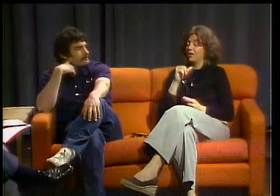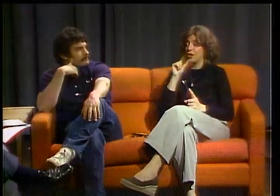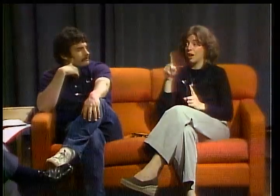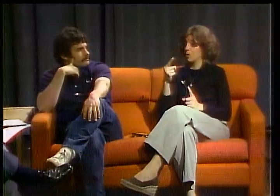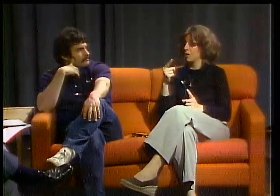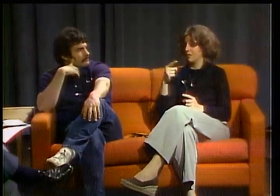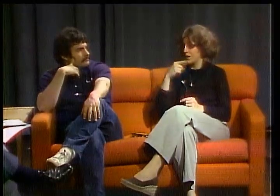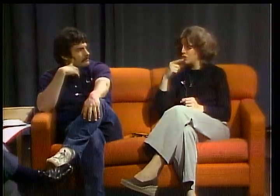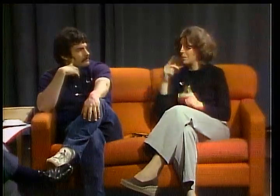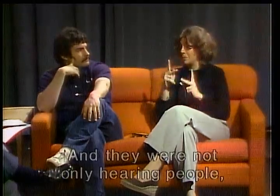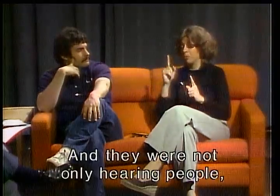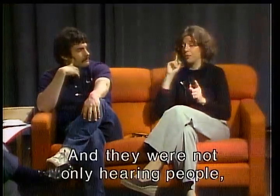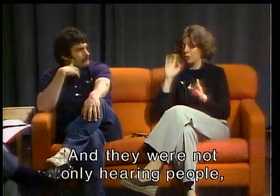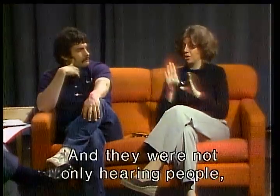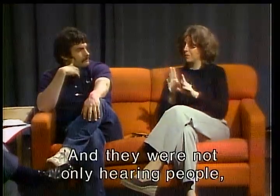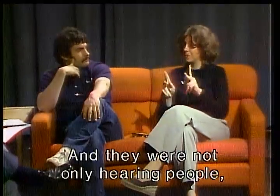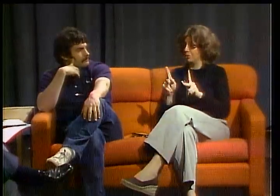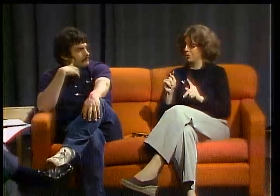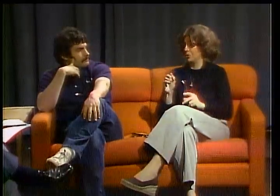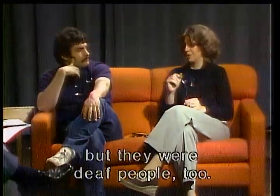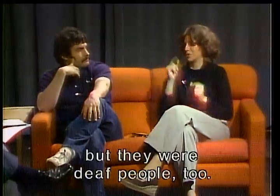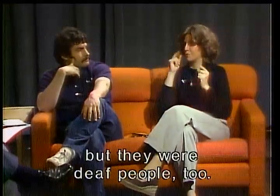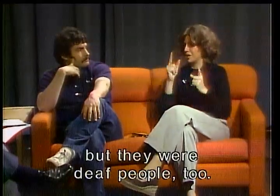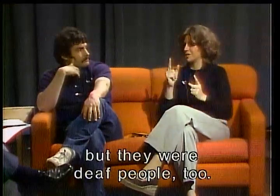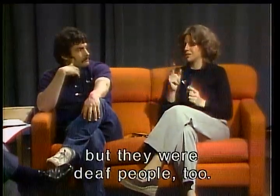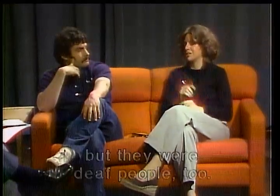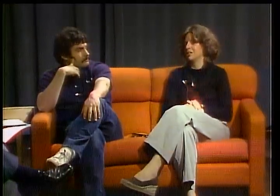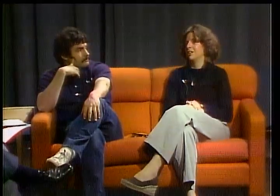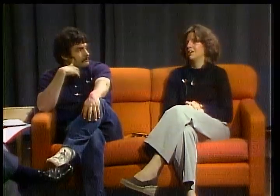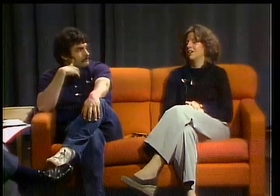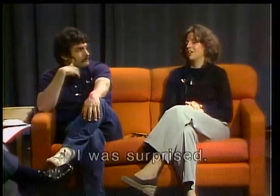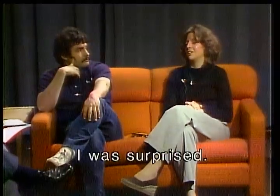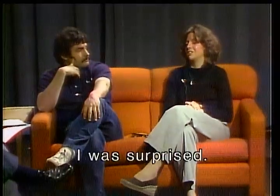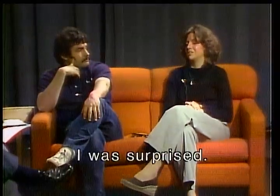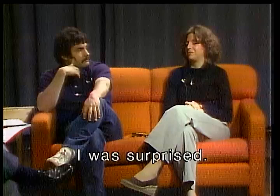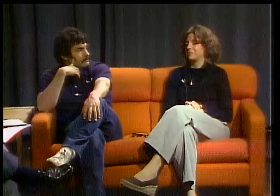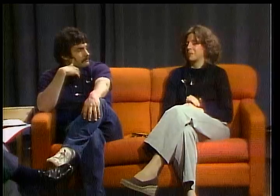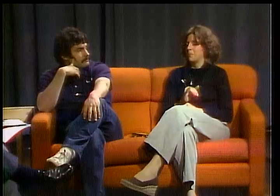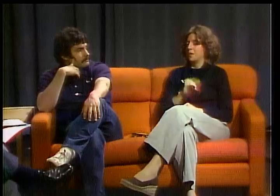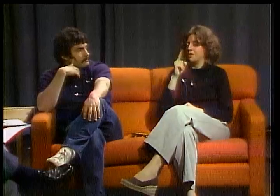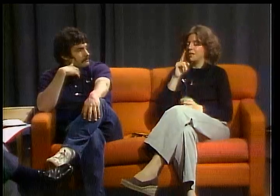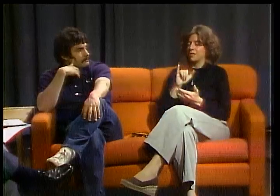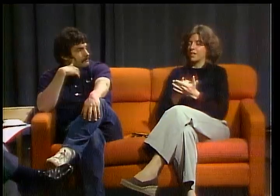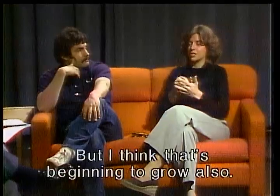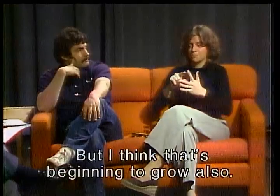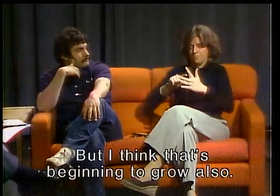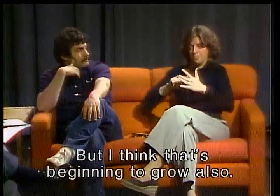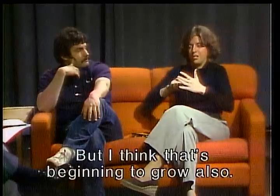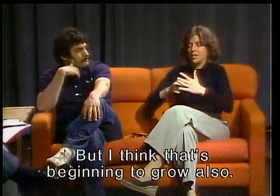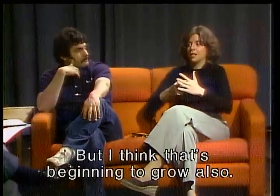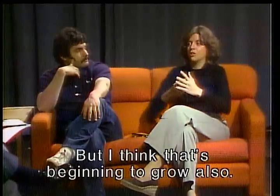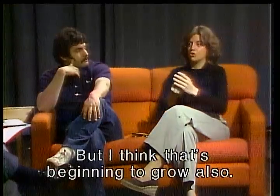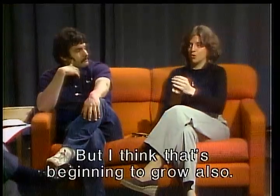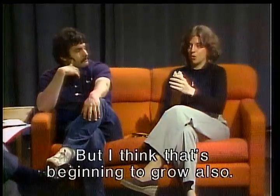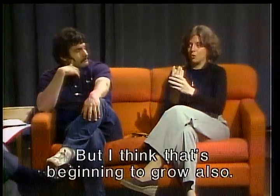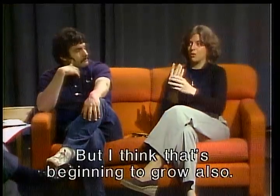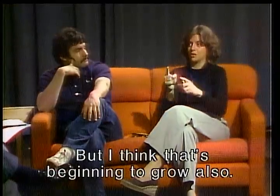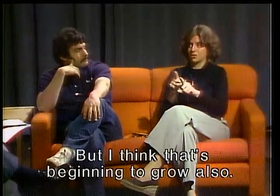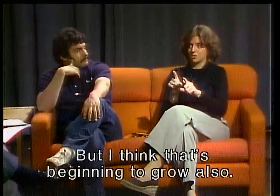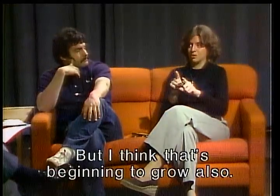not only hearing people, but they were deaf people too, and I was surprised. But I think that that's beginning to grow also. You know,